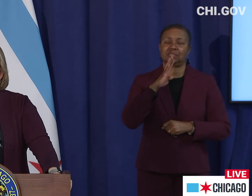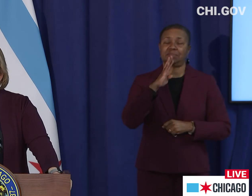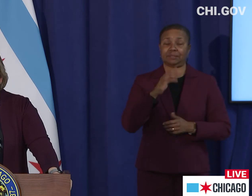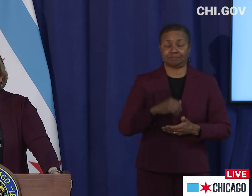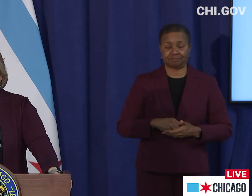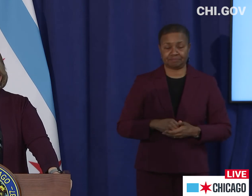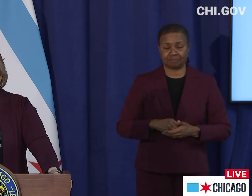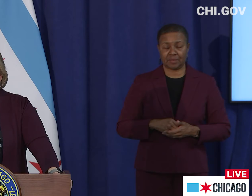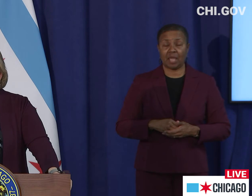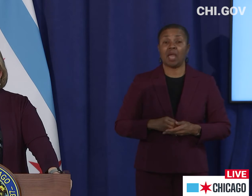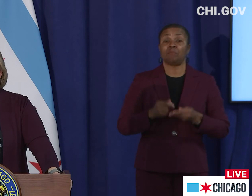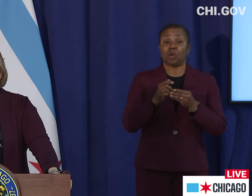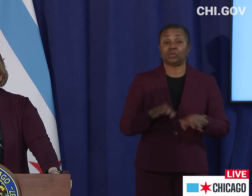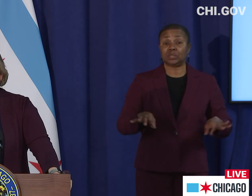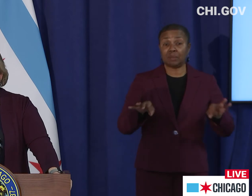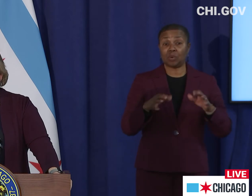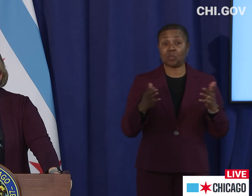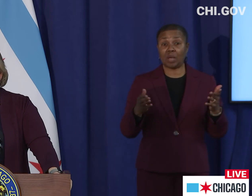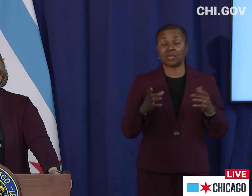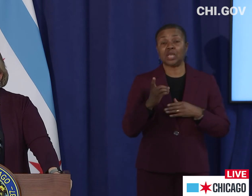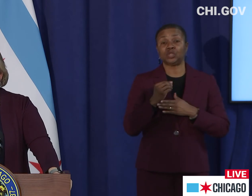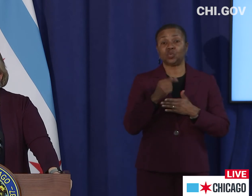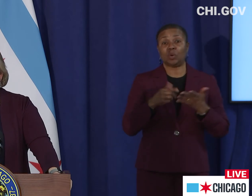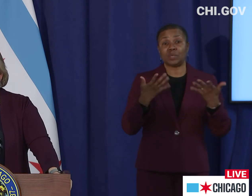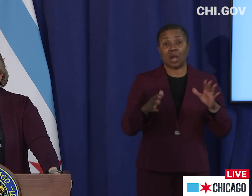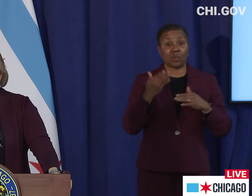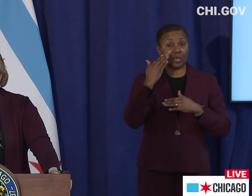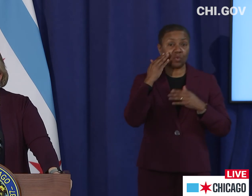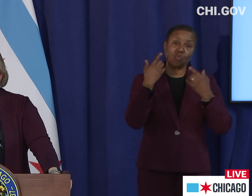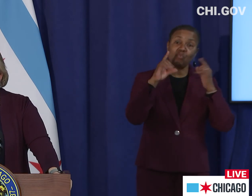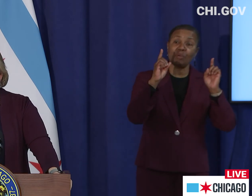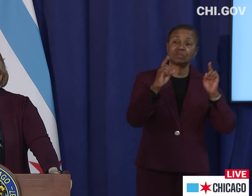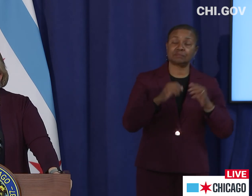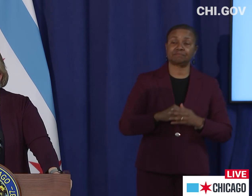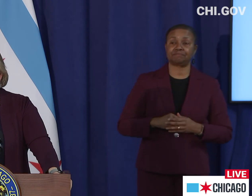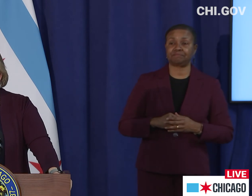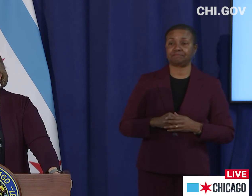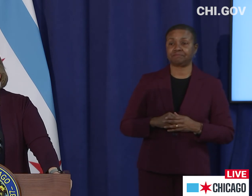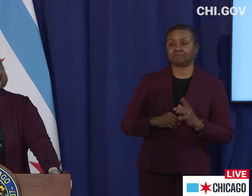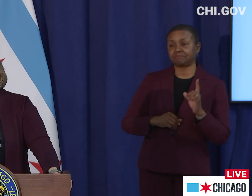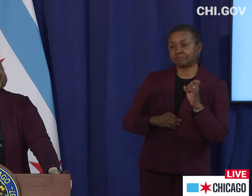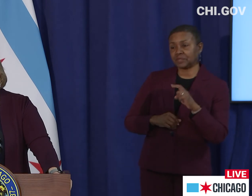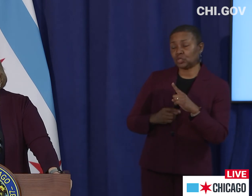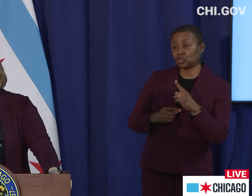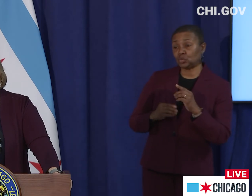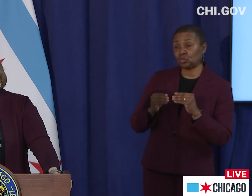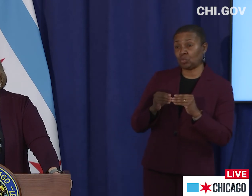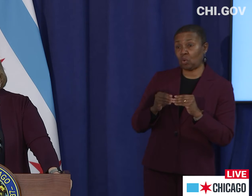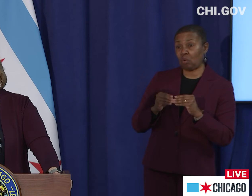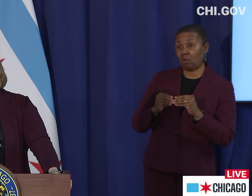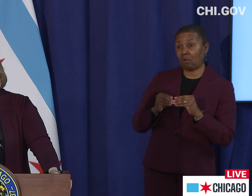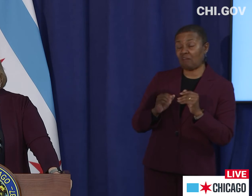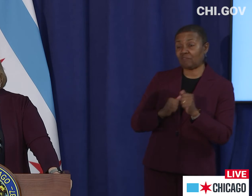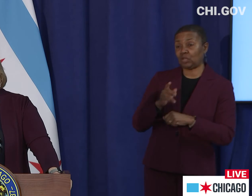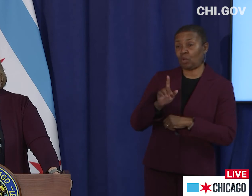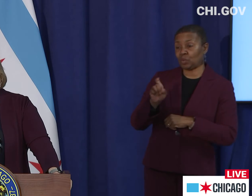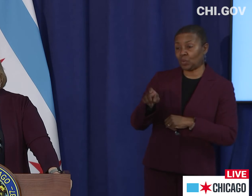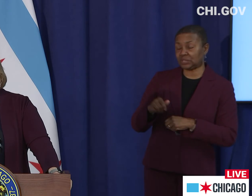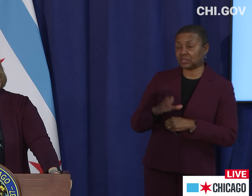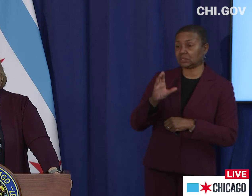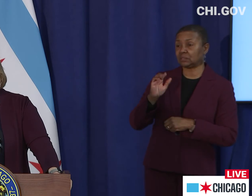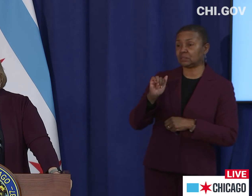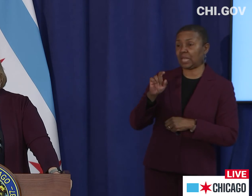publicly. But the most important thing, do the things that we already know work. 2 quick follow-up questions.